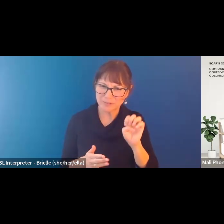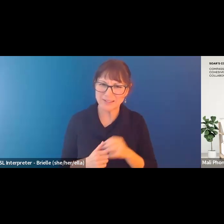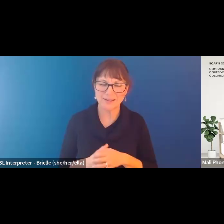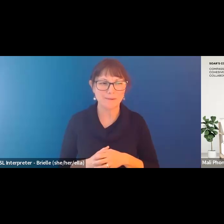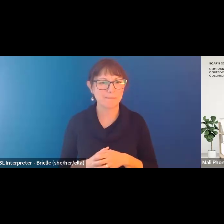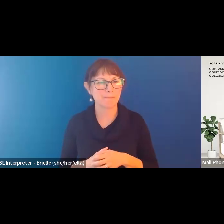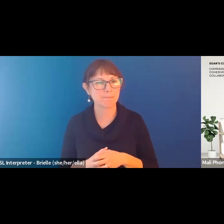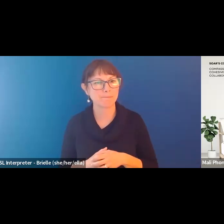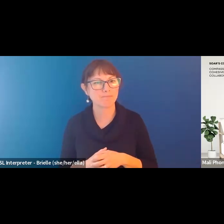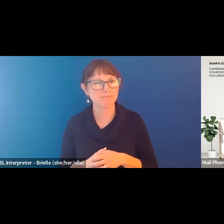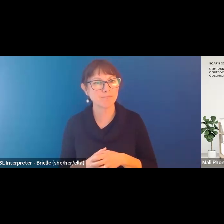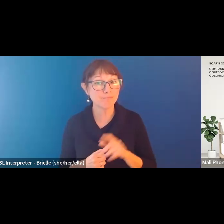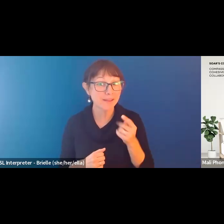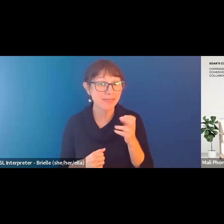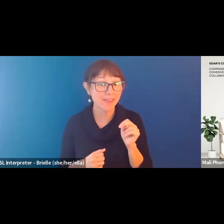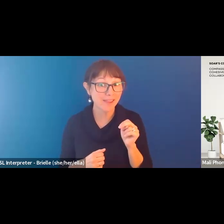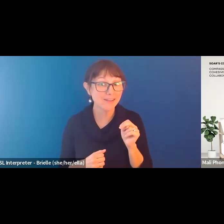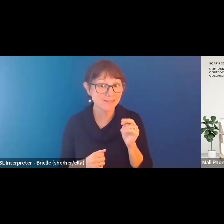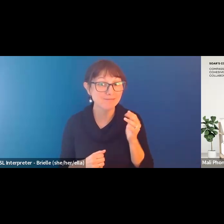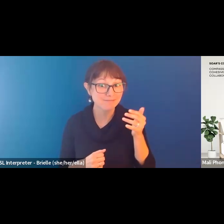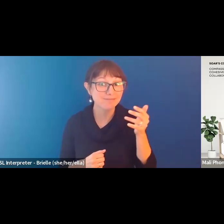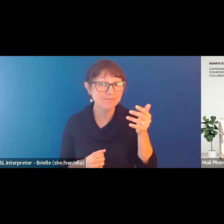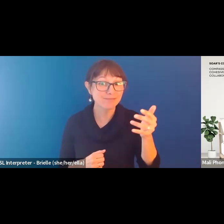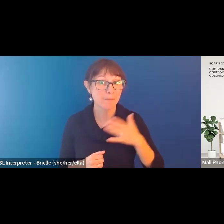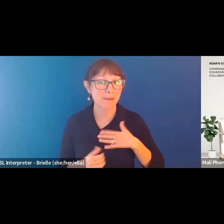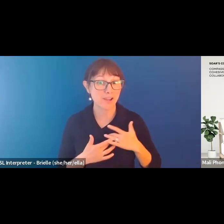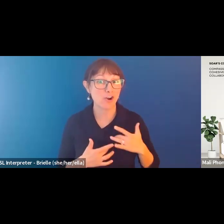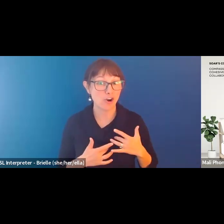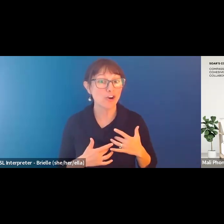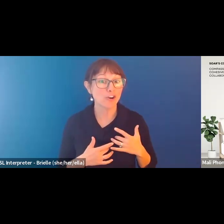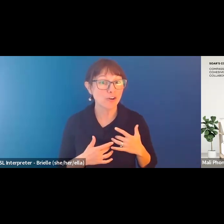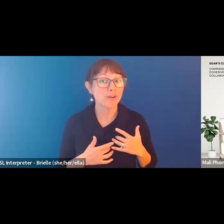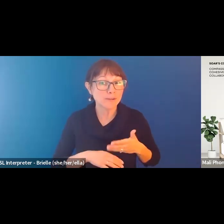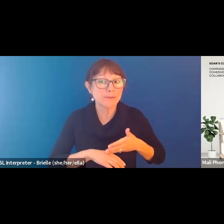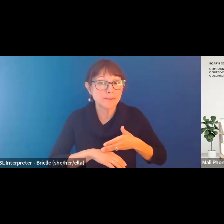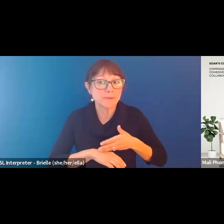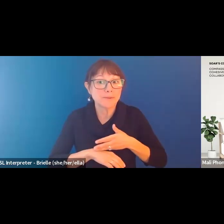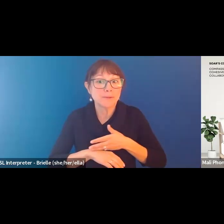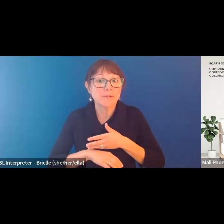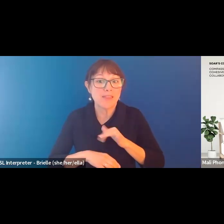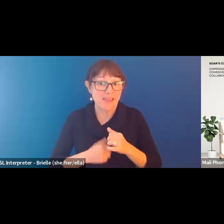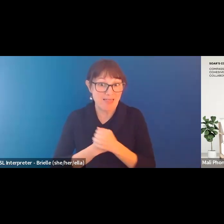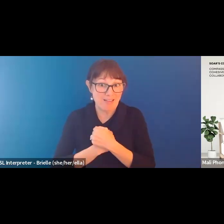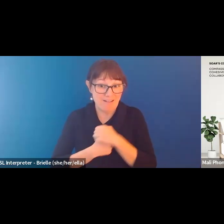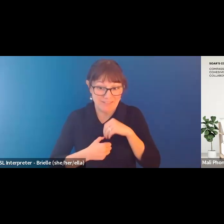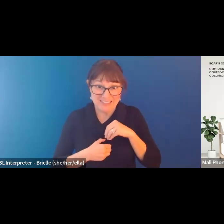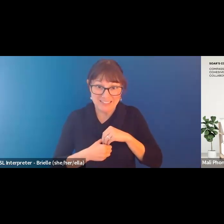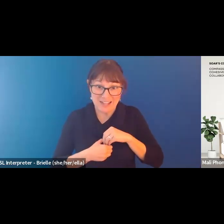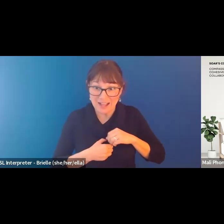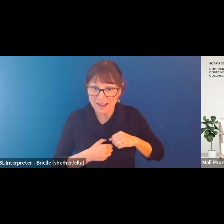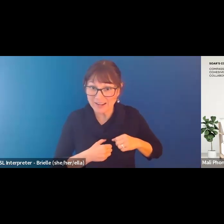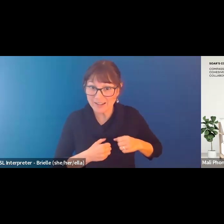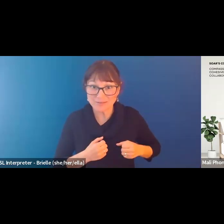And then in time, as my heart continued to mend and the love within me began to